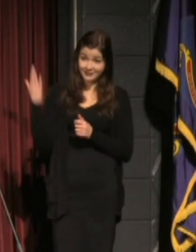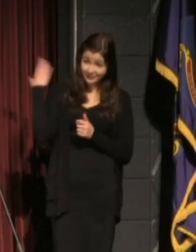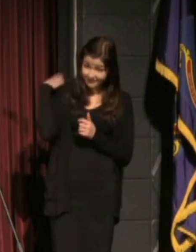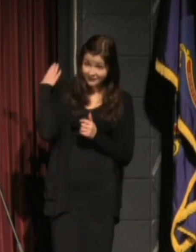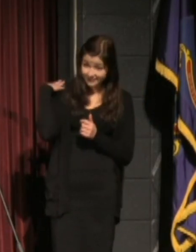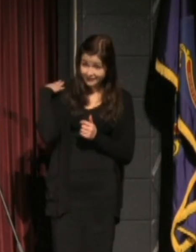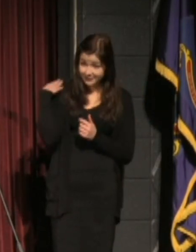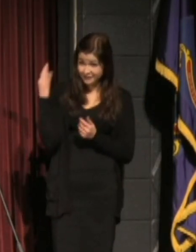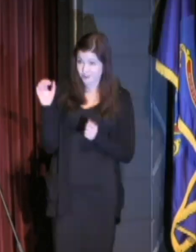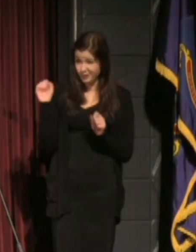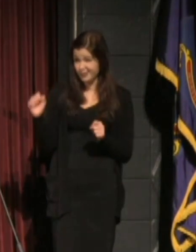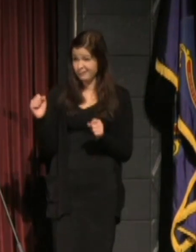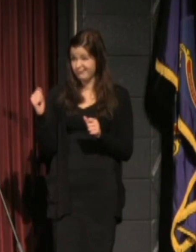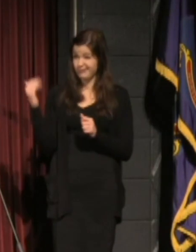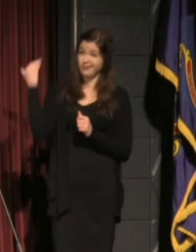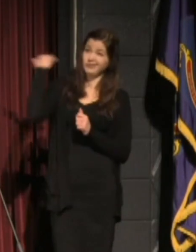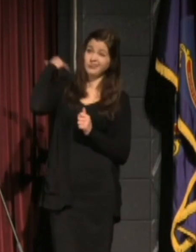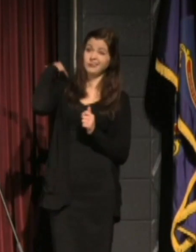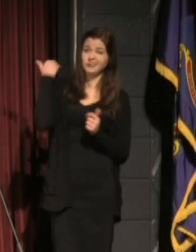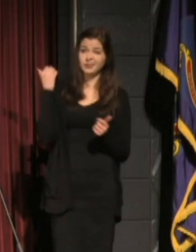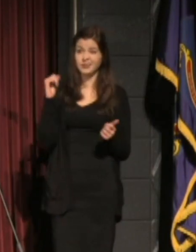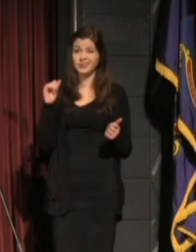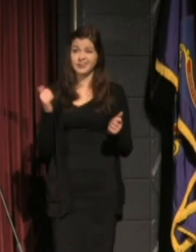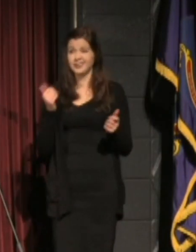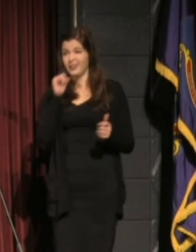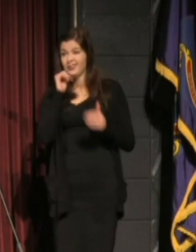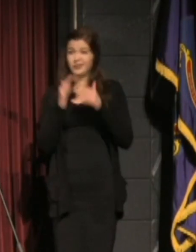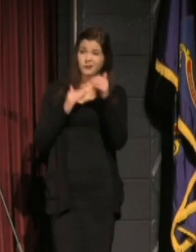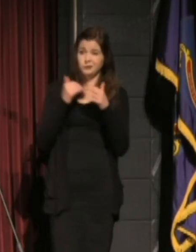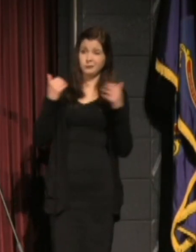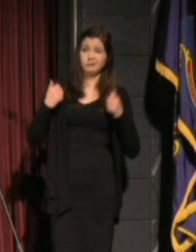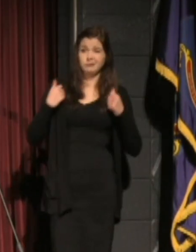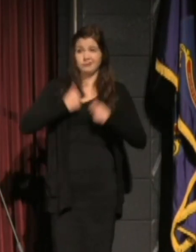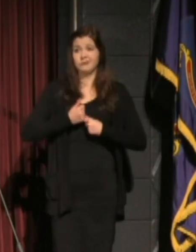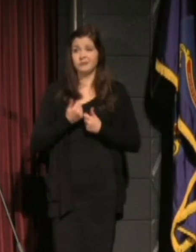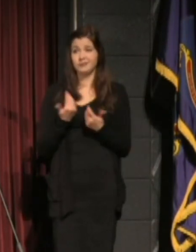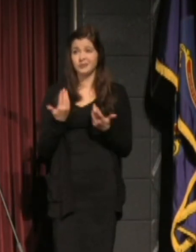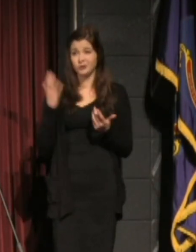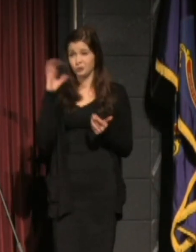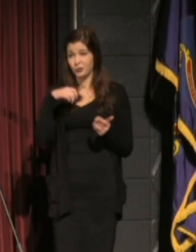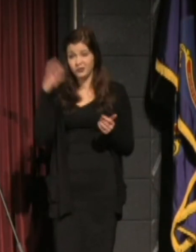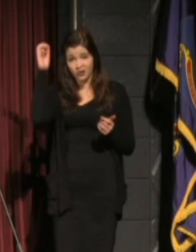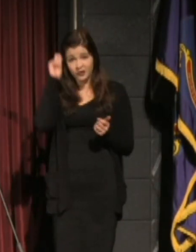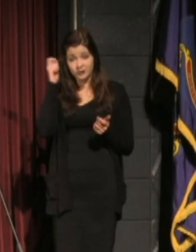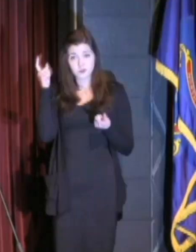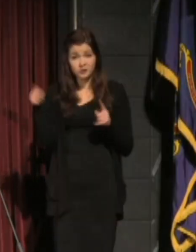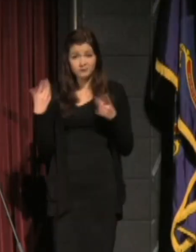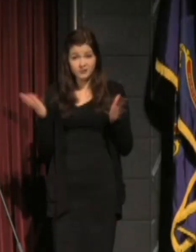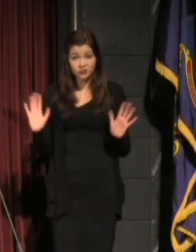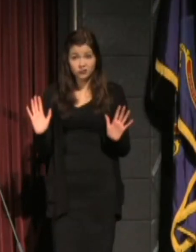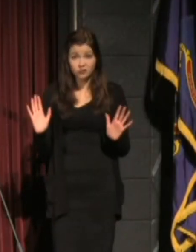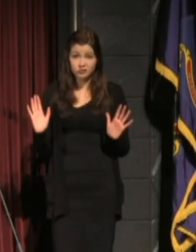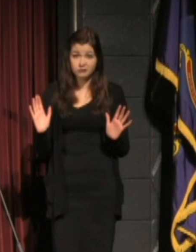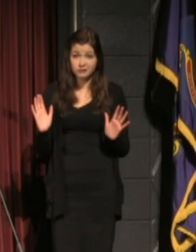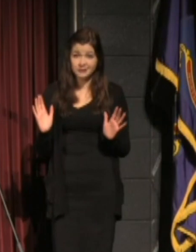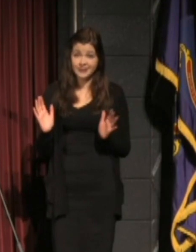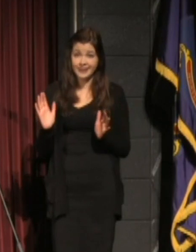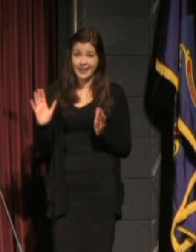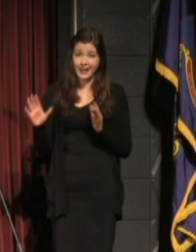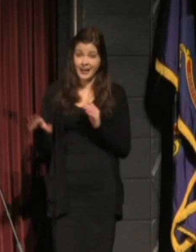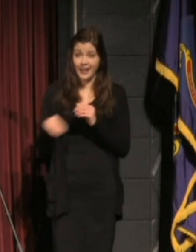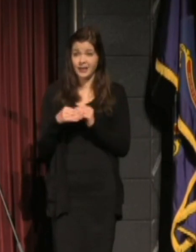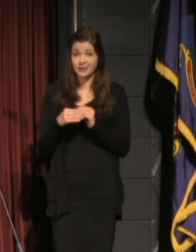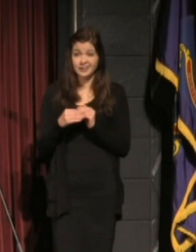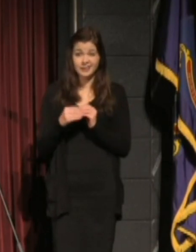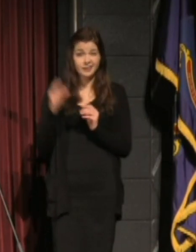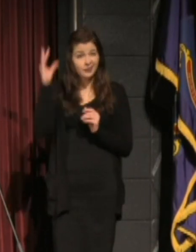back if you can reach it in these uncomfortable gowns and goofy hats. And after you do that, insert a sticky note into your brain